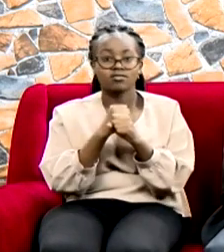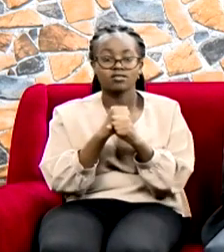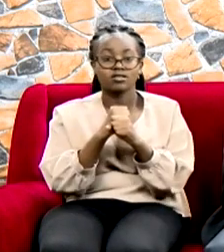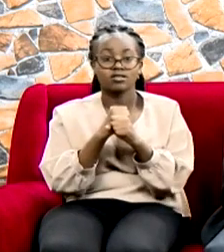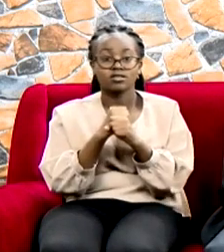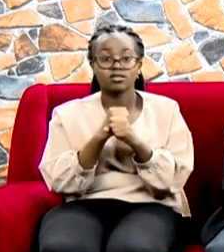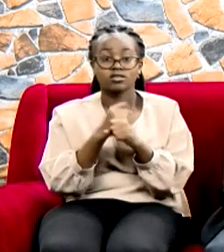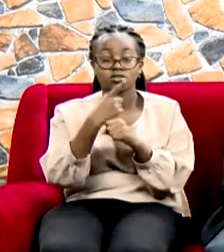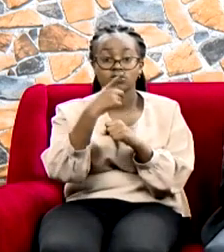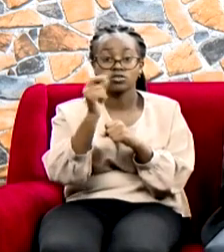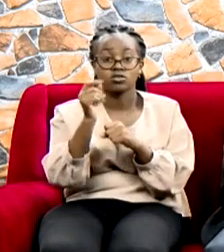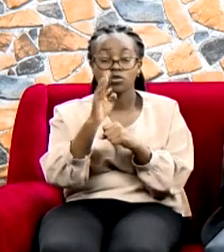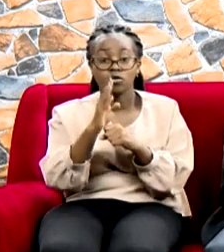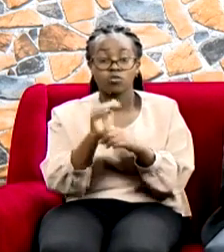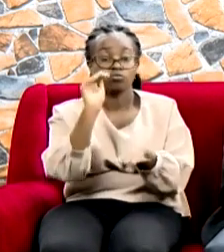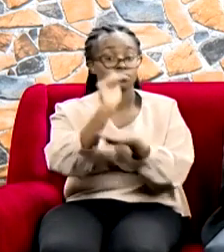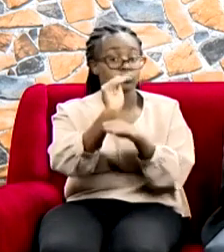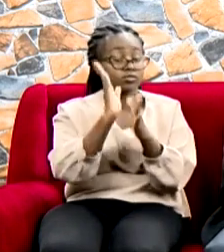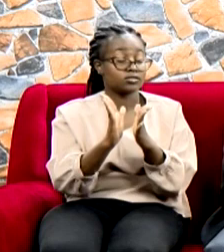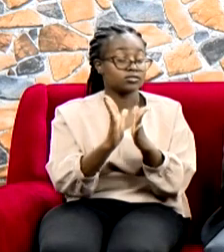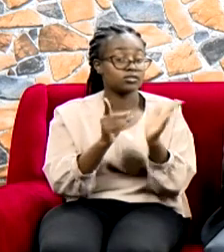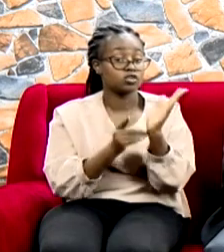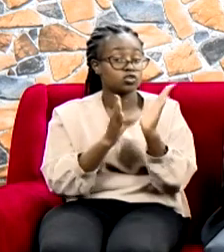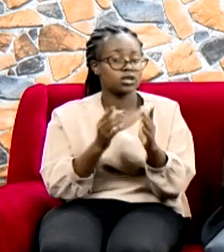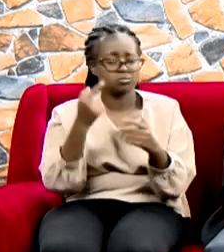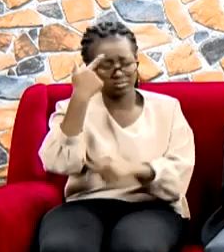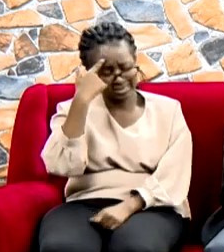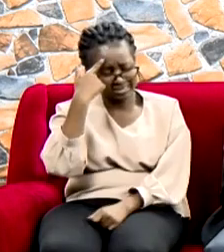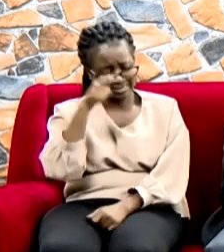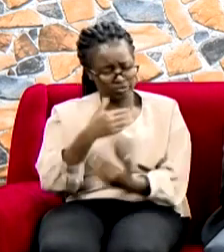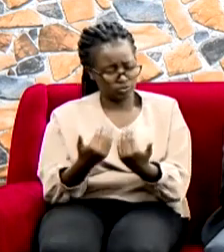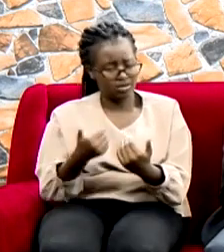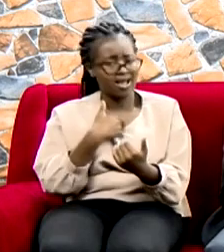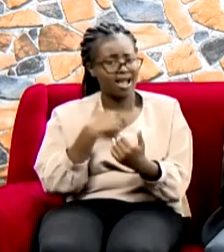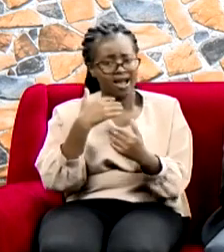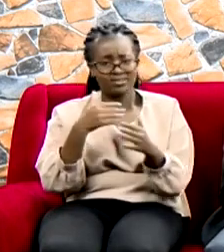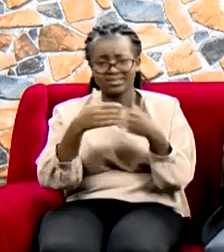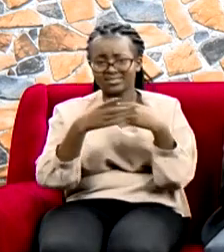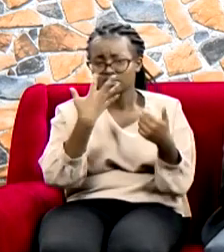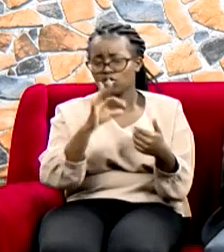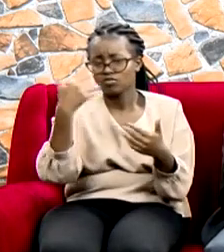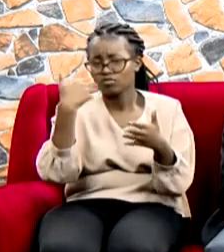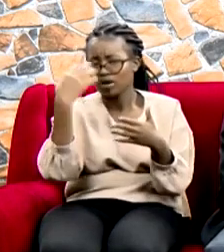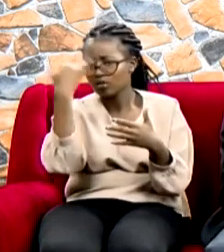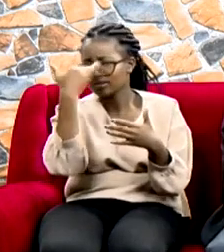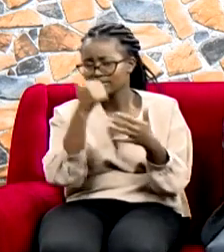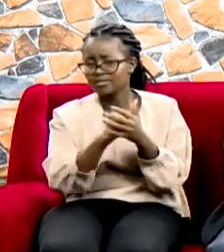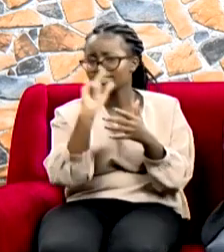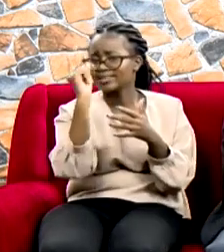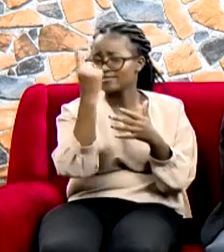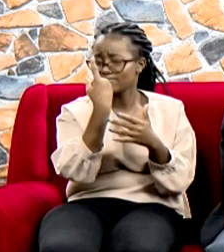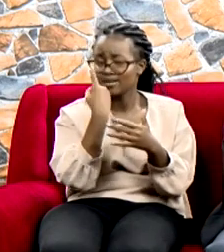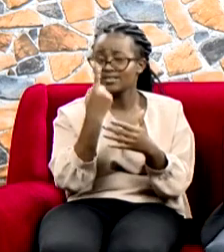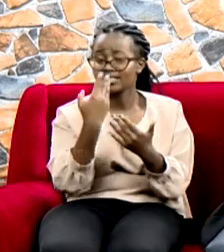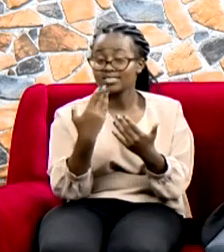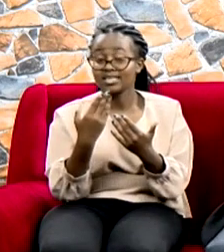So you go to a consultant, then you're told you think your child could be presenting symptoms of autism. Okay. The first thing